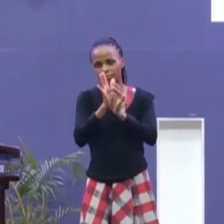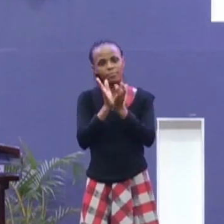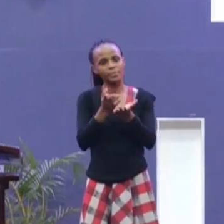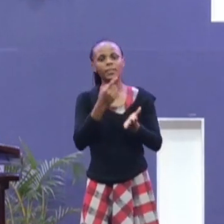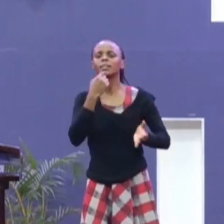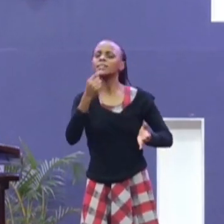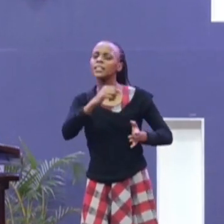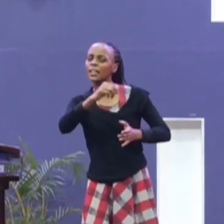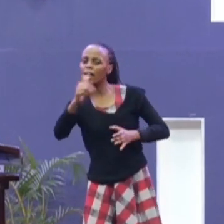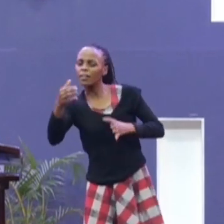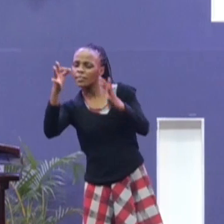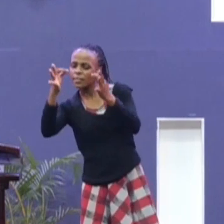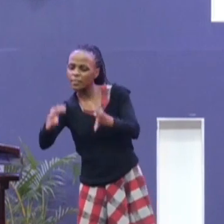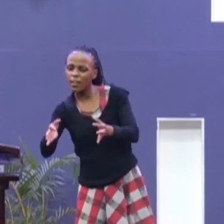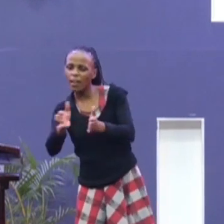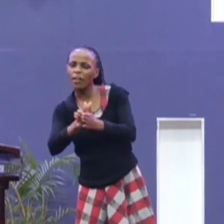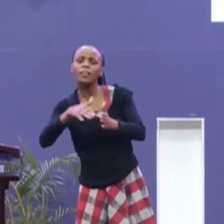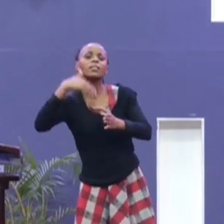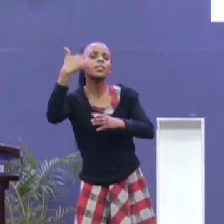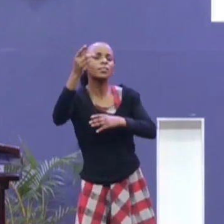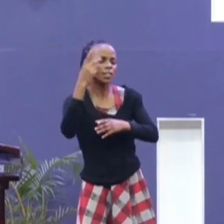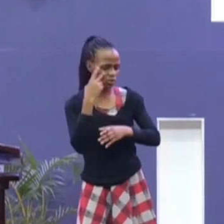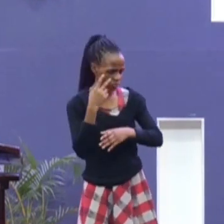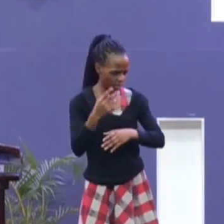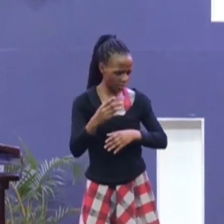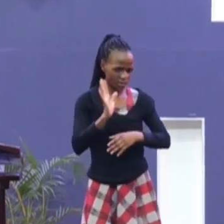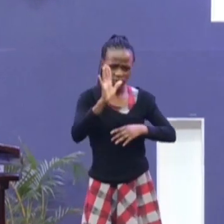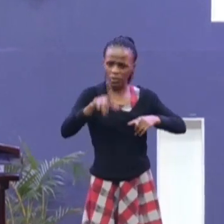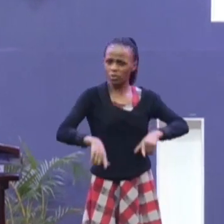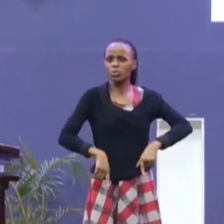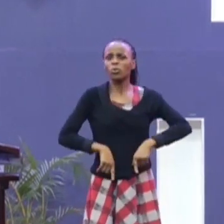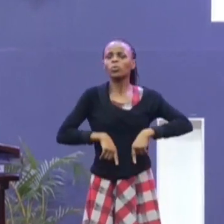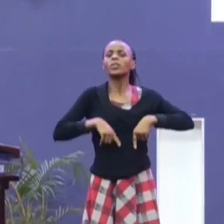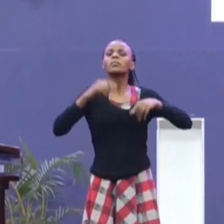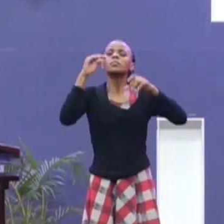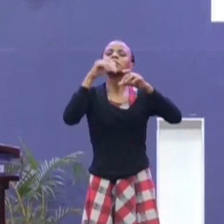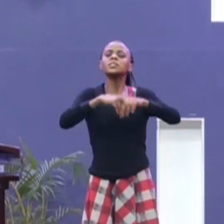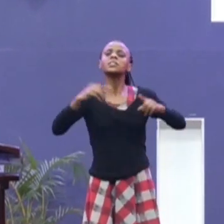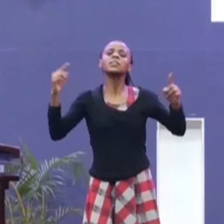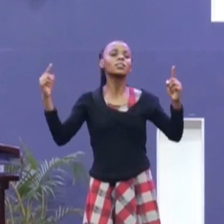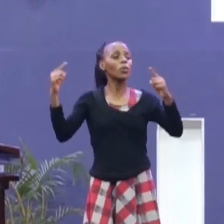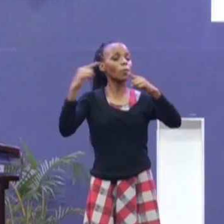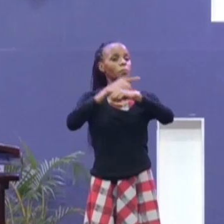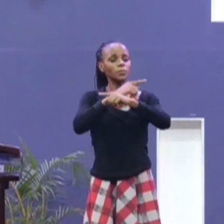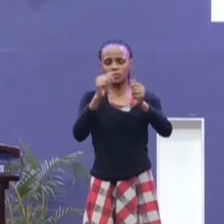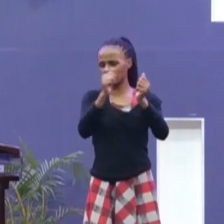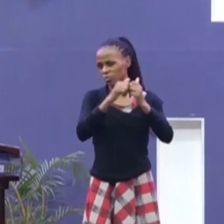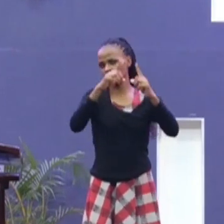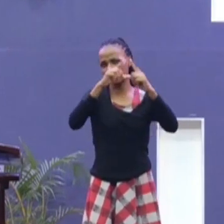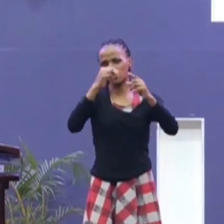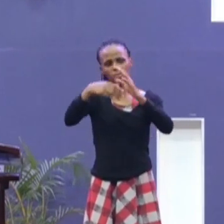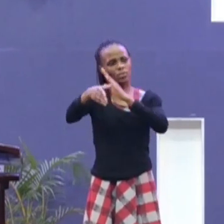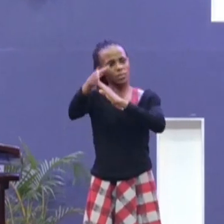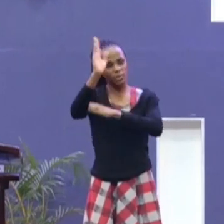says another thing and you discover your life is walking in an opposite direction. Omanji somo zanya chigambo chakalunga